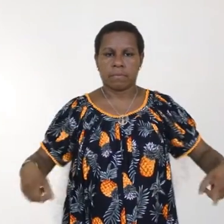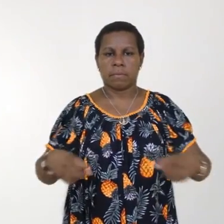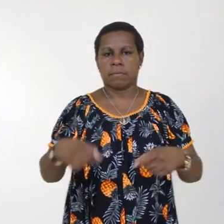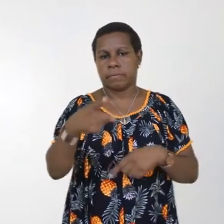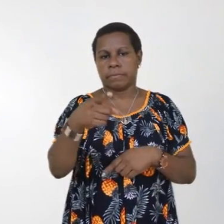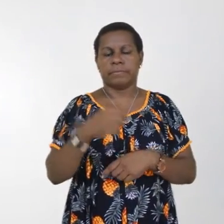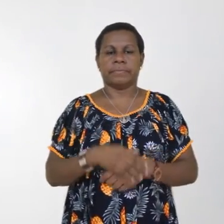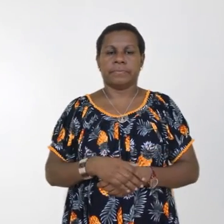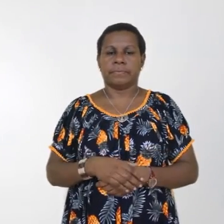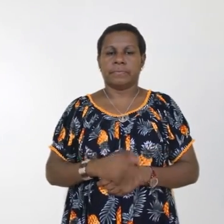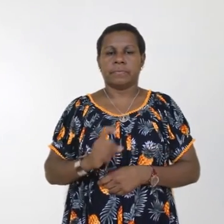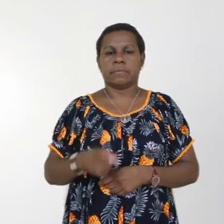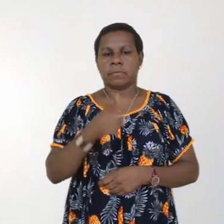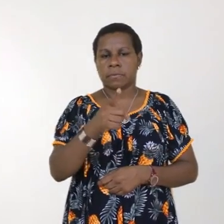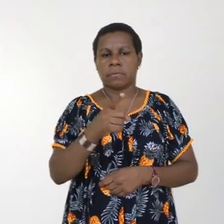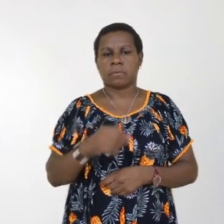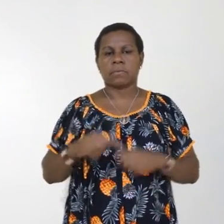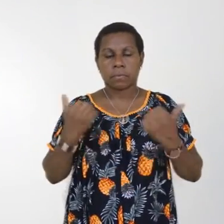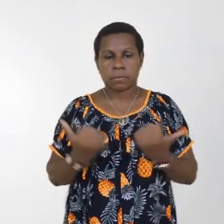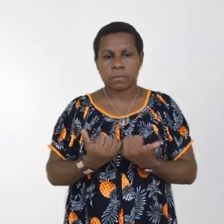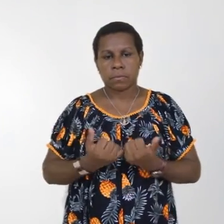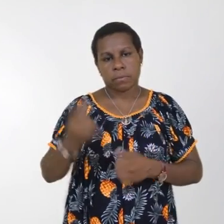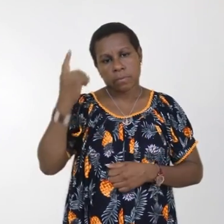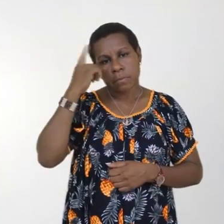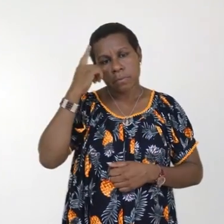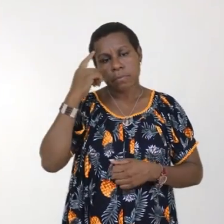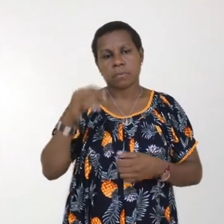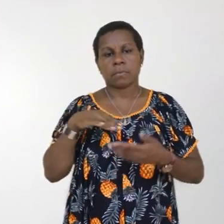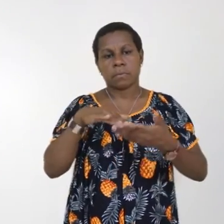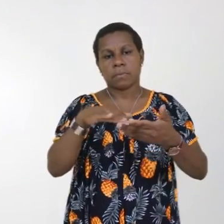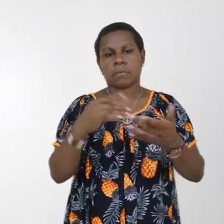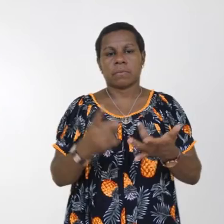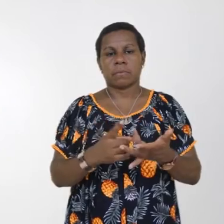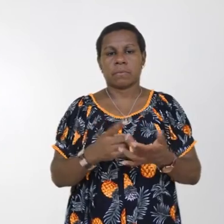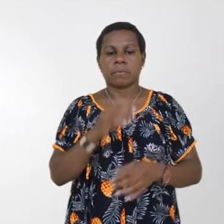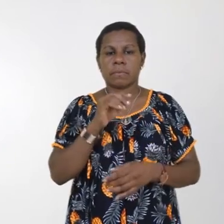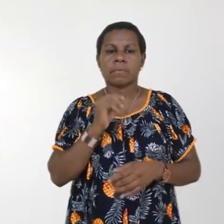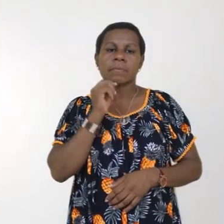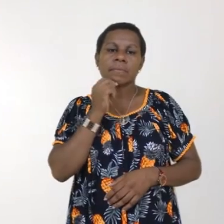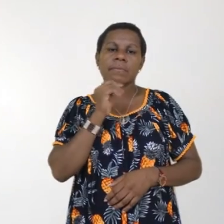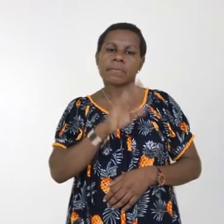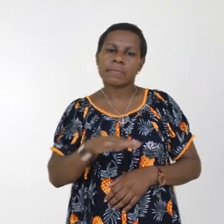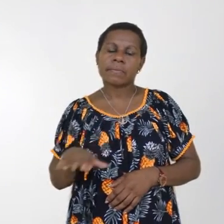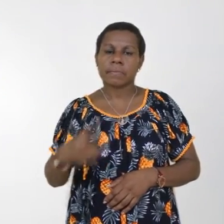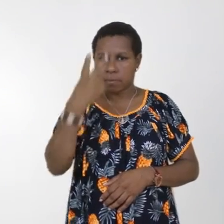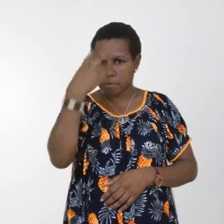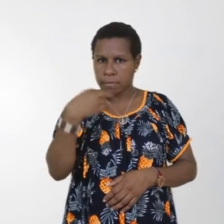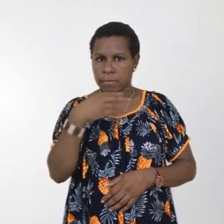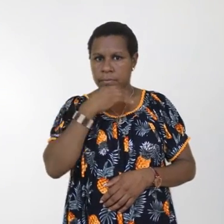Suppose you in up ting him long halivim on liklik pikini ni ol lapun na ol man marry one time